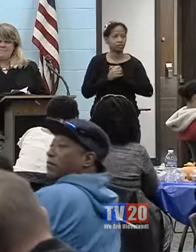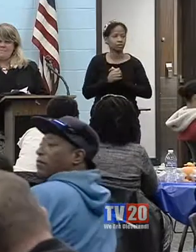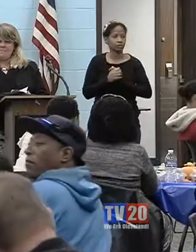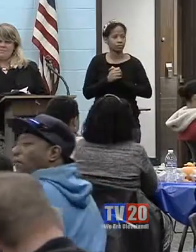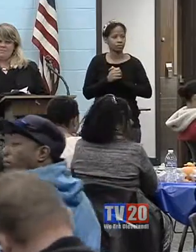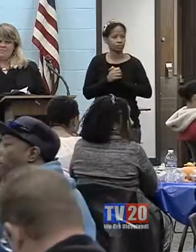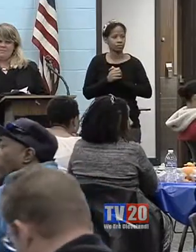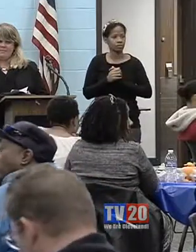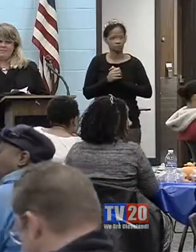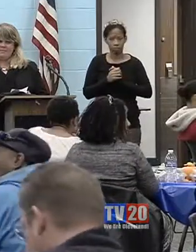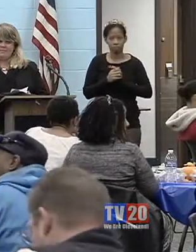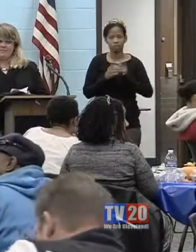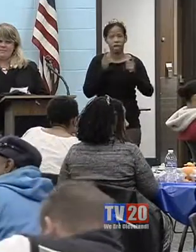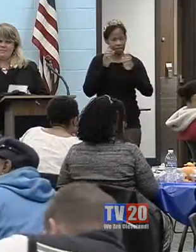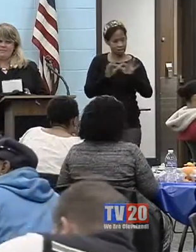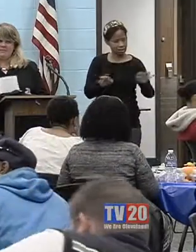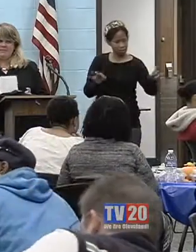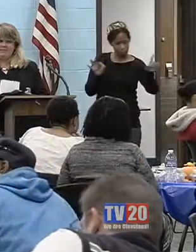thought about that.